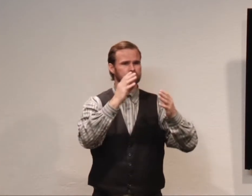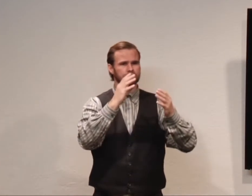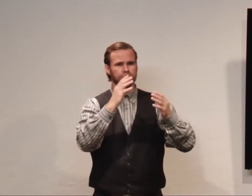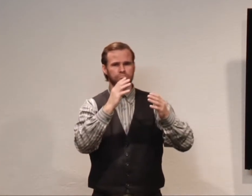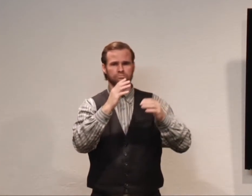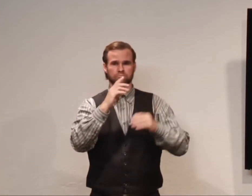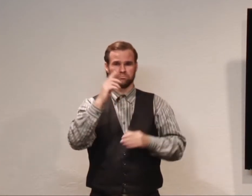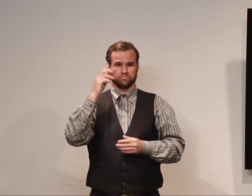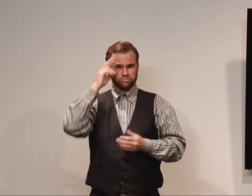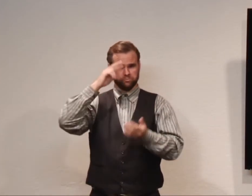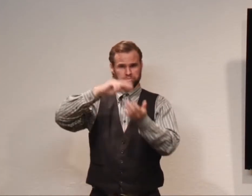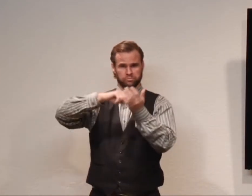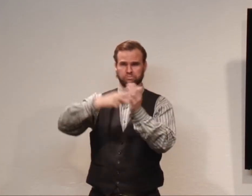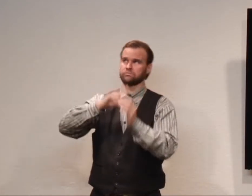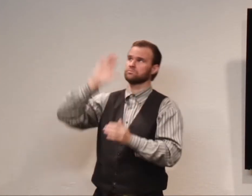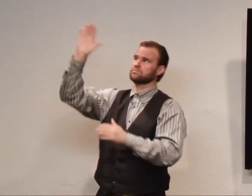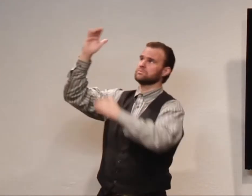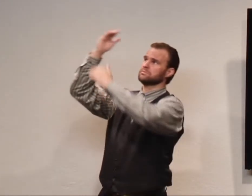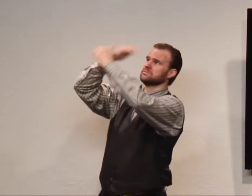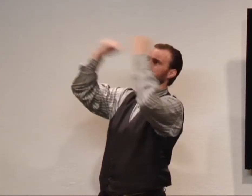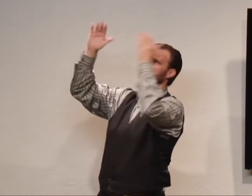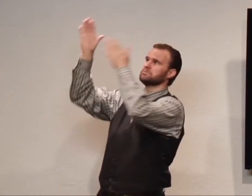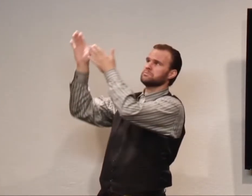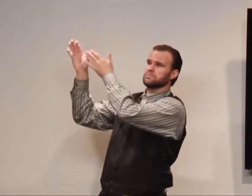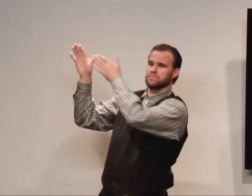with the tabernacle,